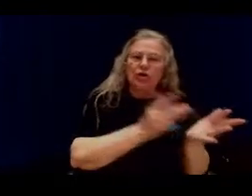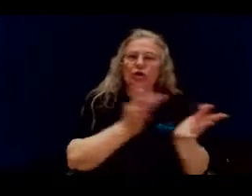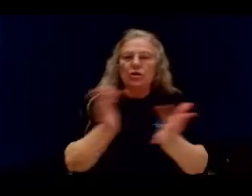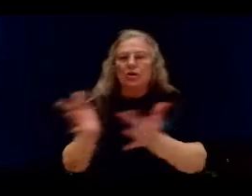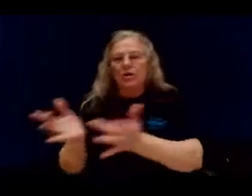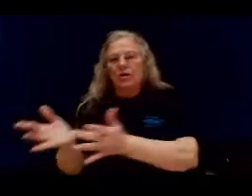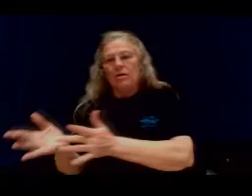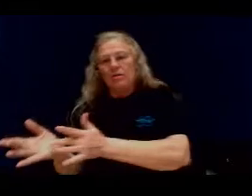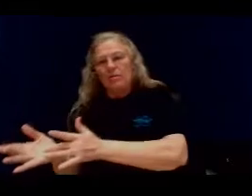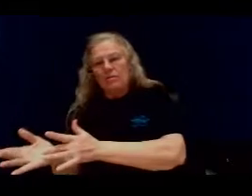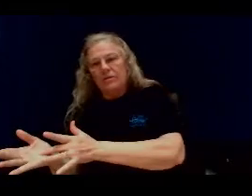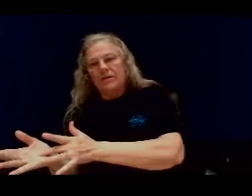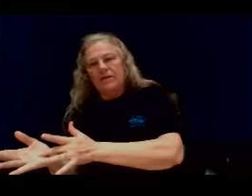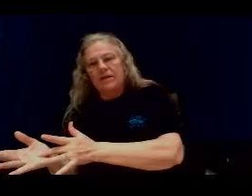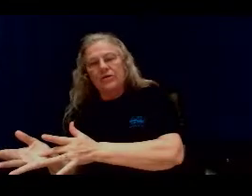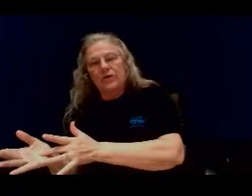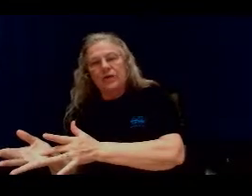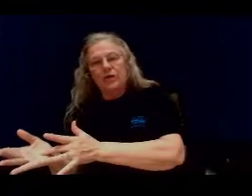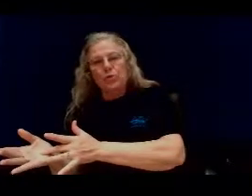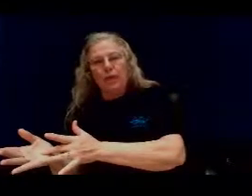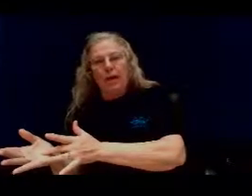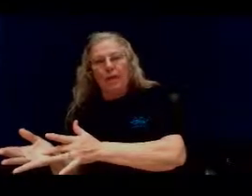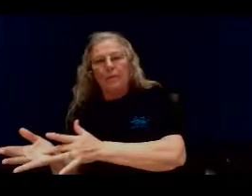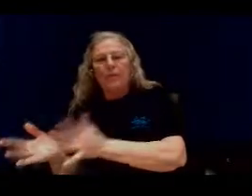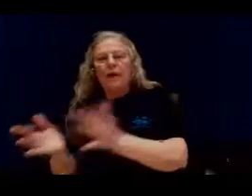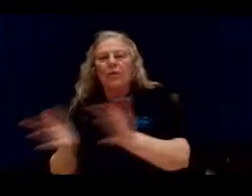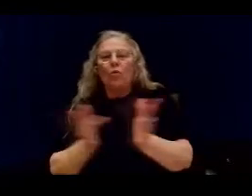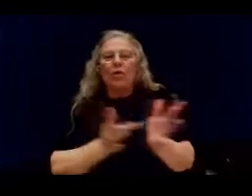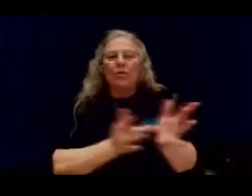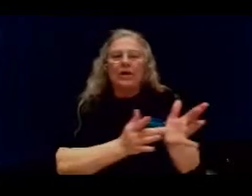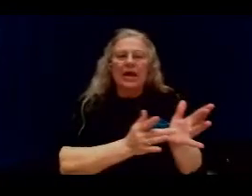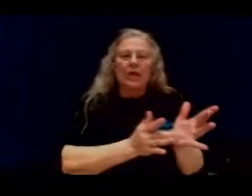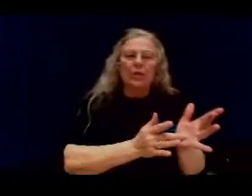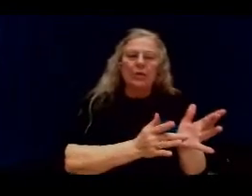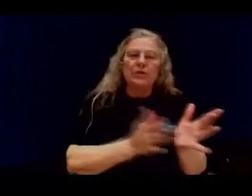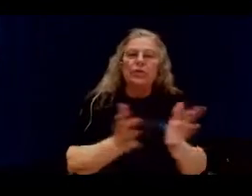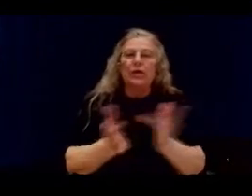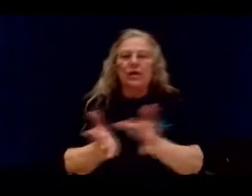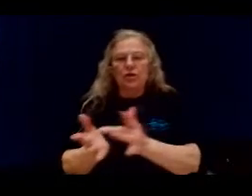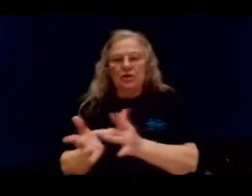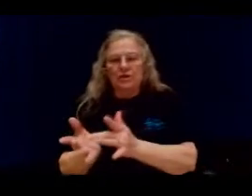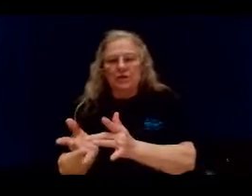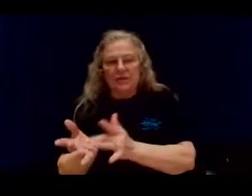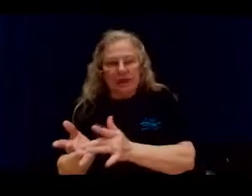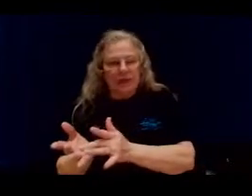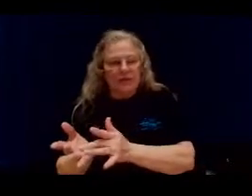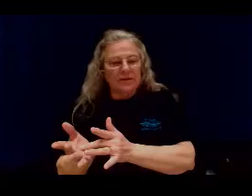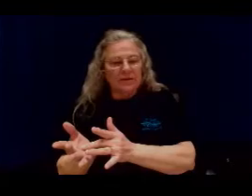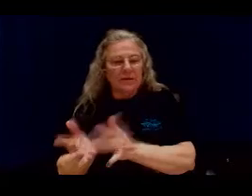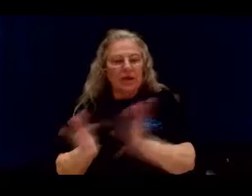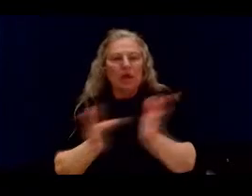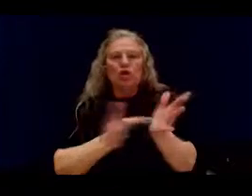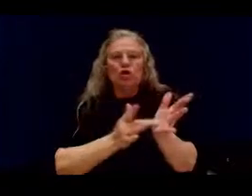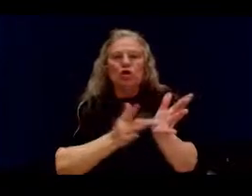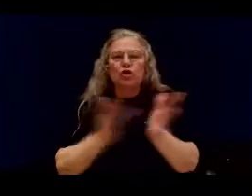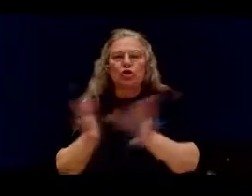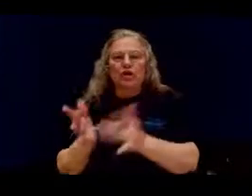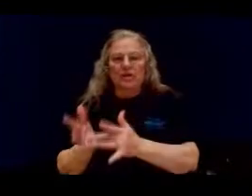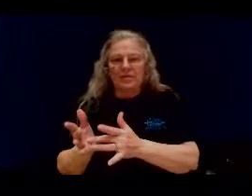touch the center of each palm where the nail prints were in Jesus's hands.